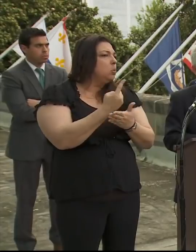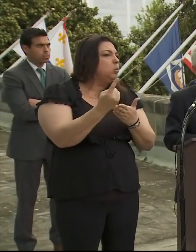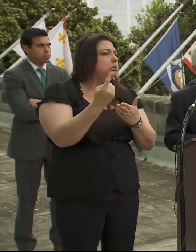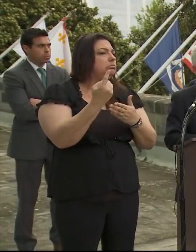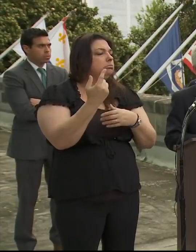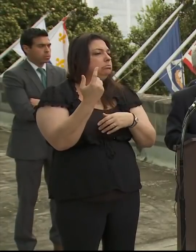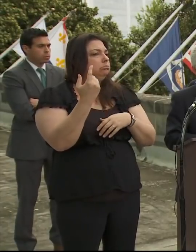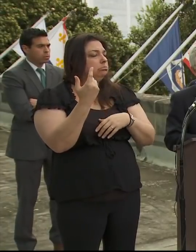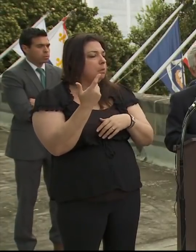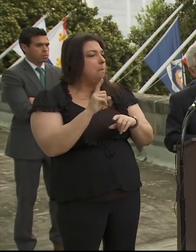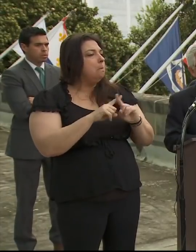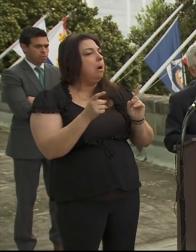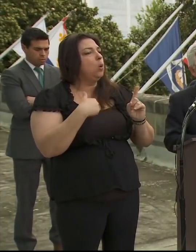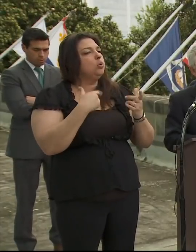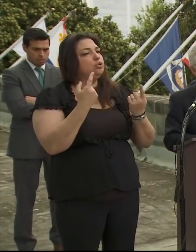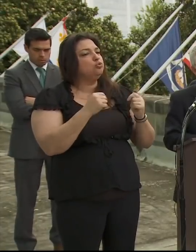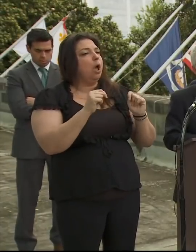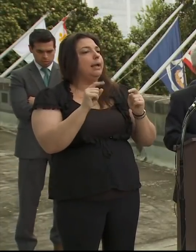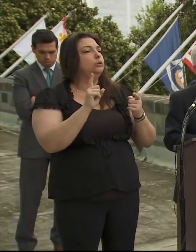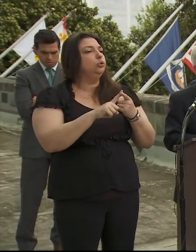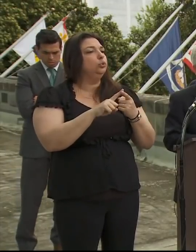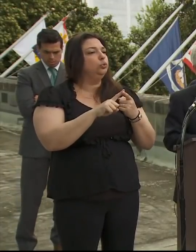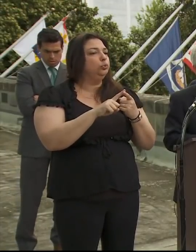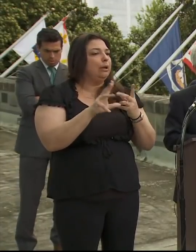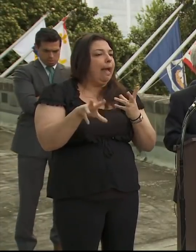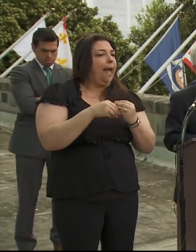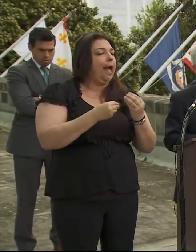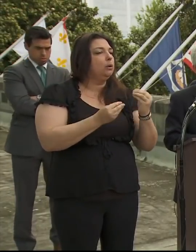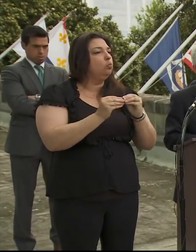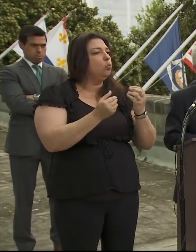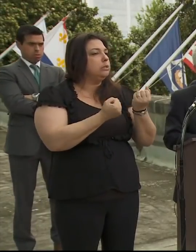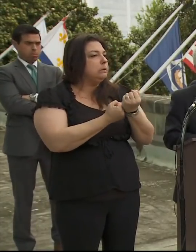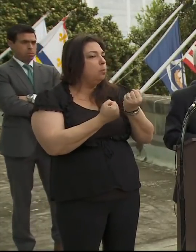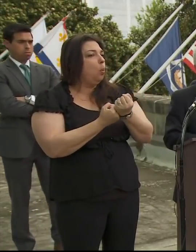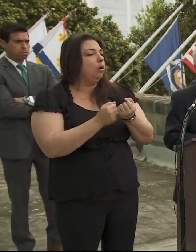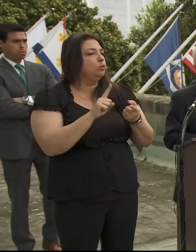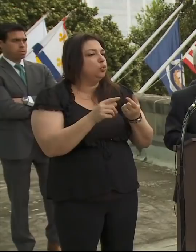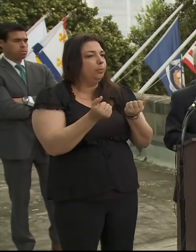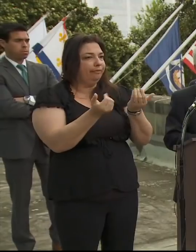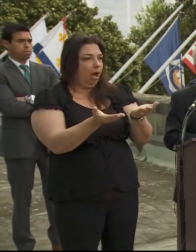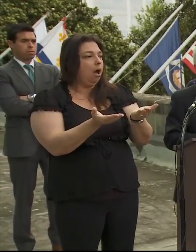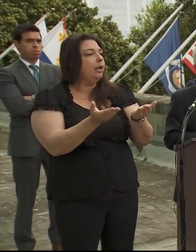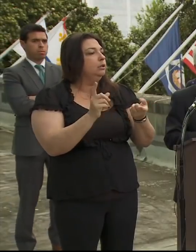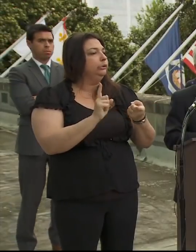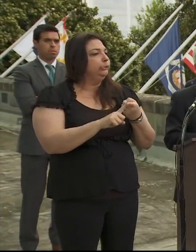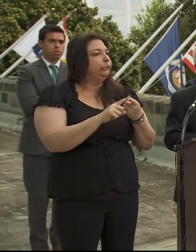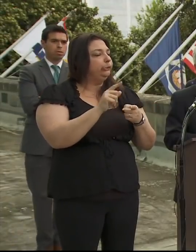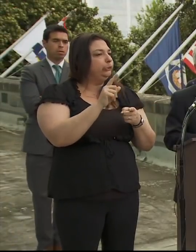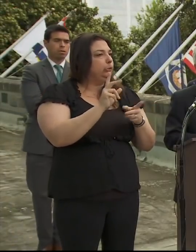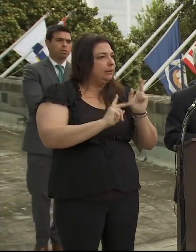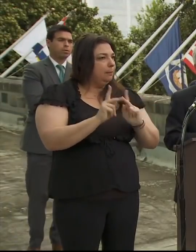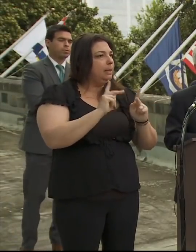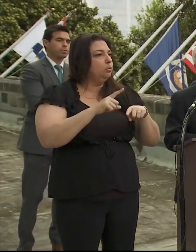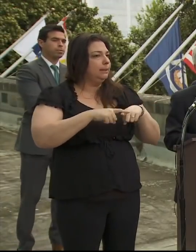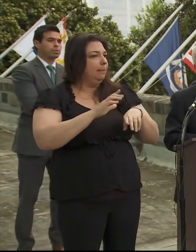come. But we're trying to stand up some additional support that we can provide to the men and women that depend upon the tourism